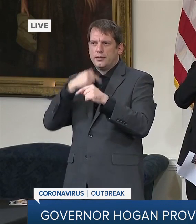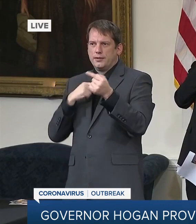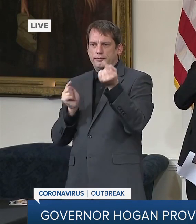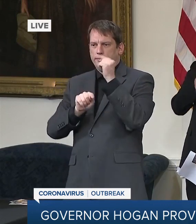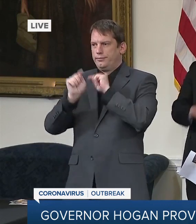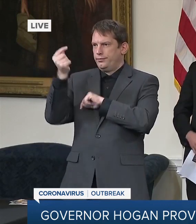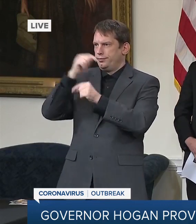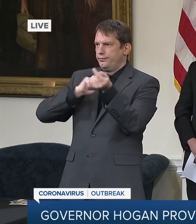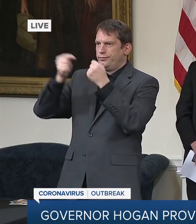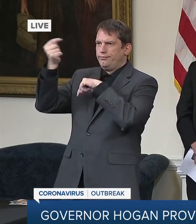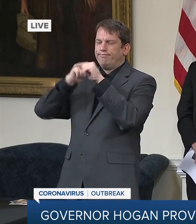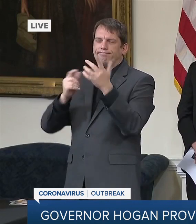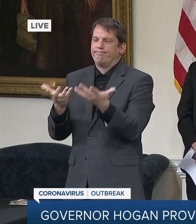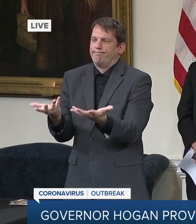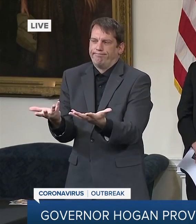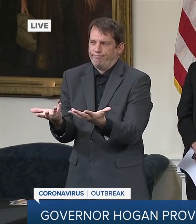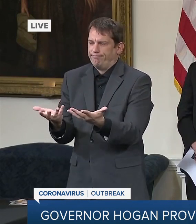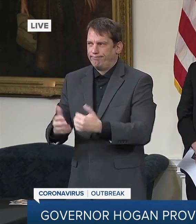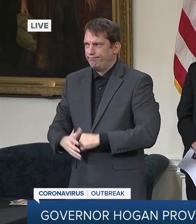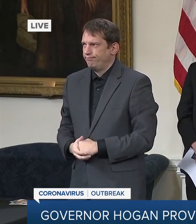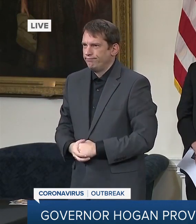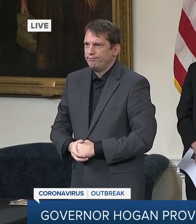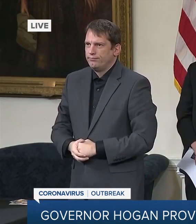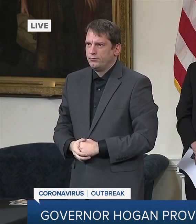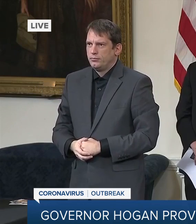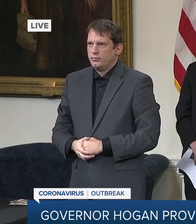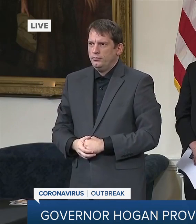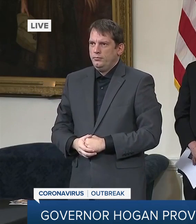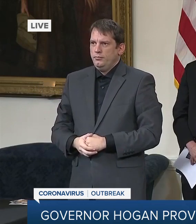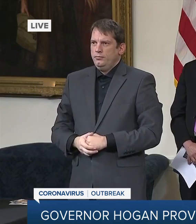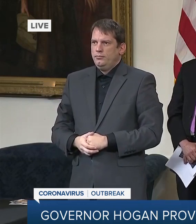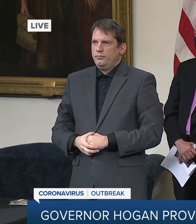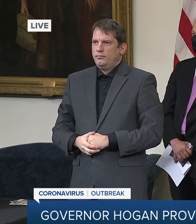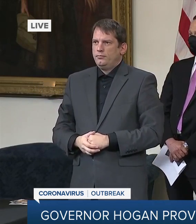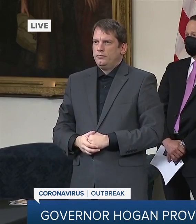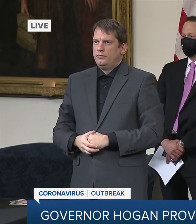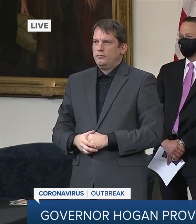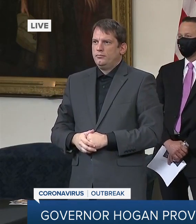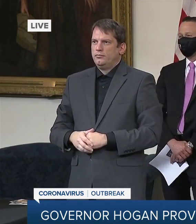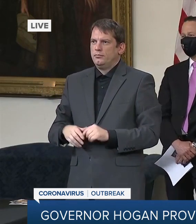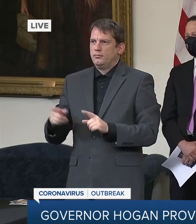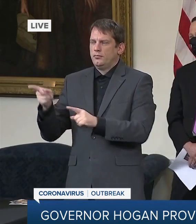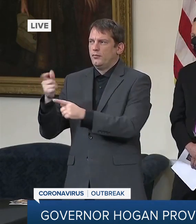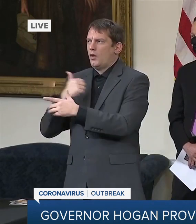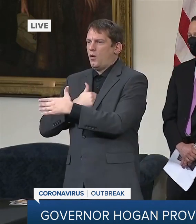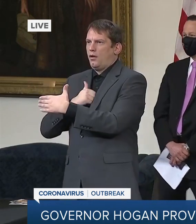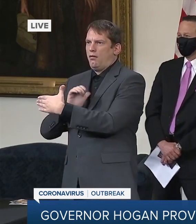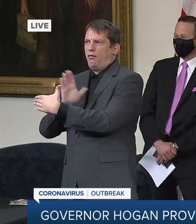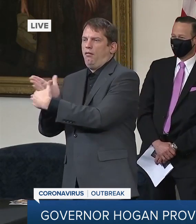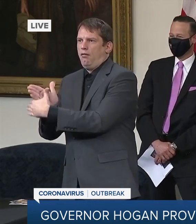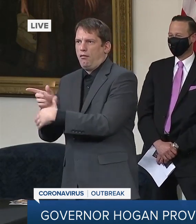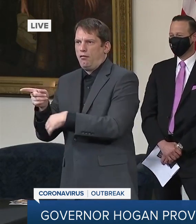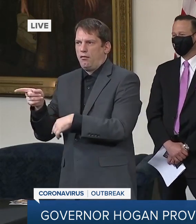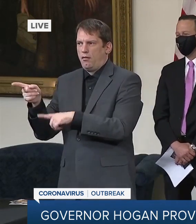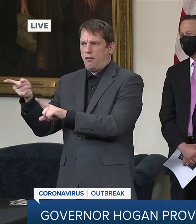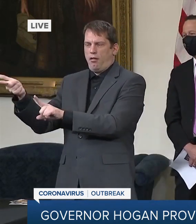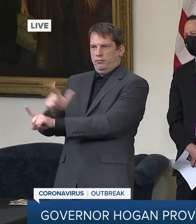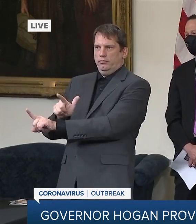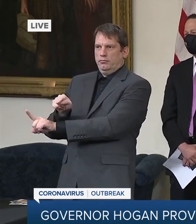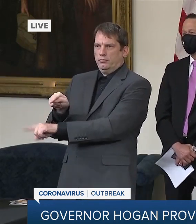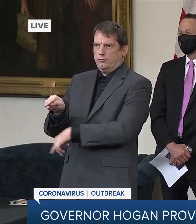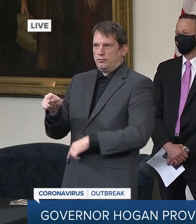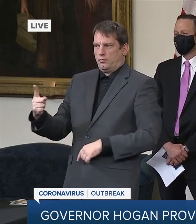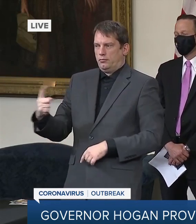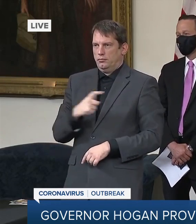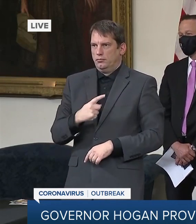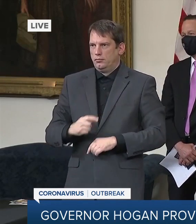Same thing with Virginia. Governor, I know that. Sorry, I'll come back to you, Brad, I promise. Yeah. I know